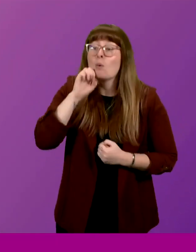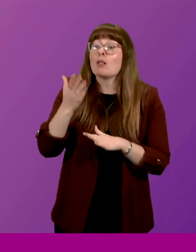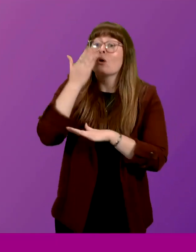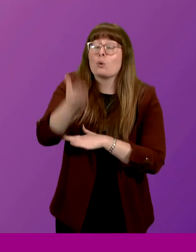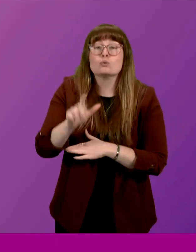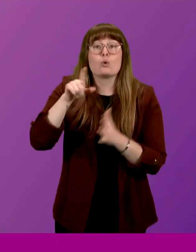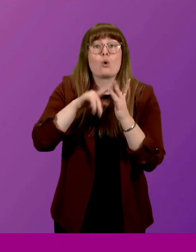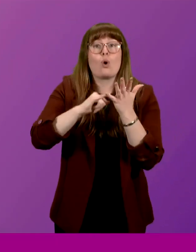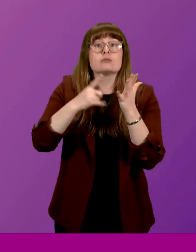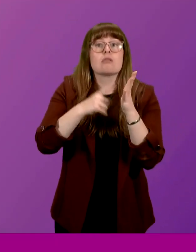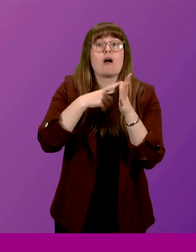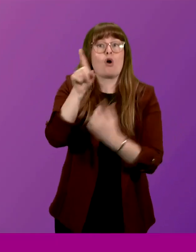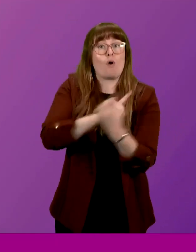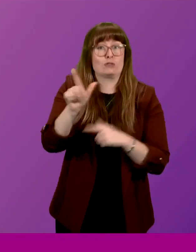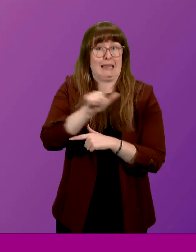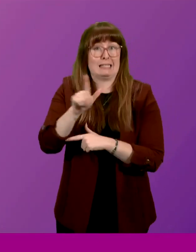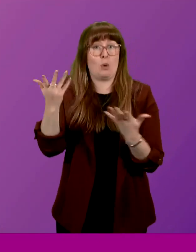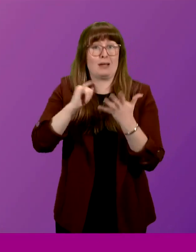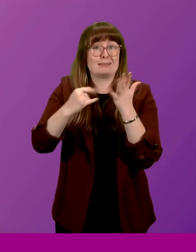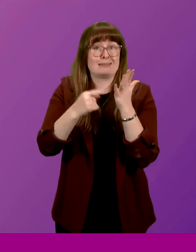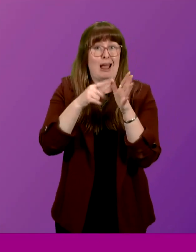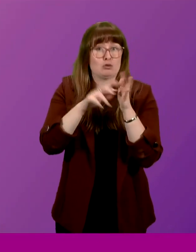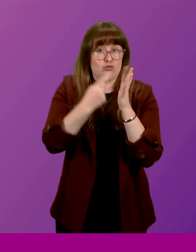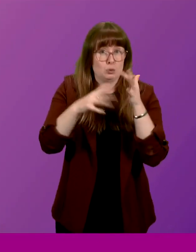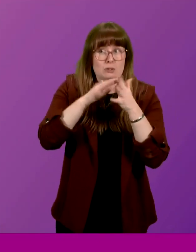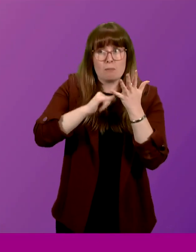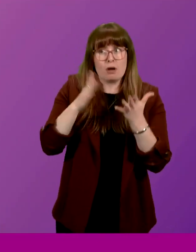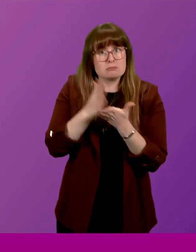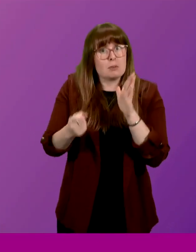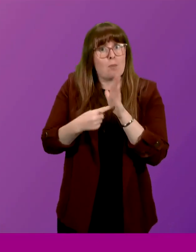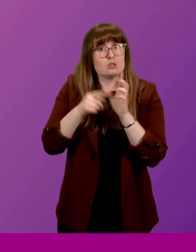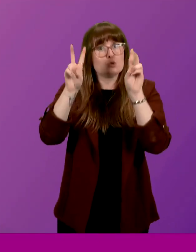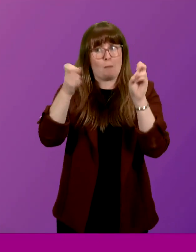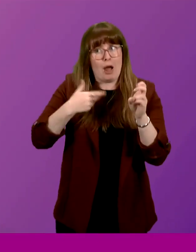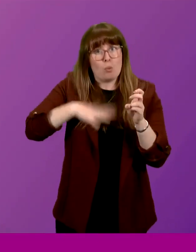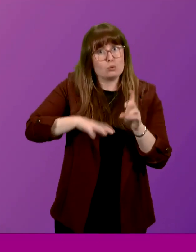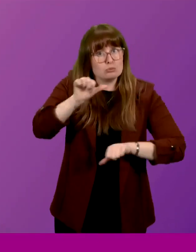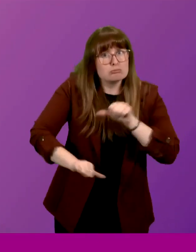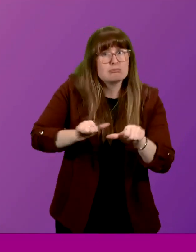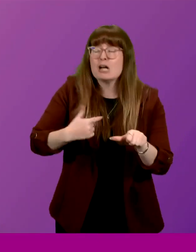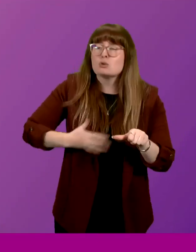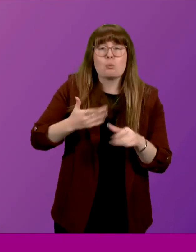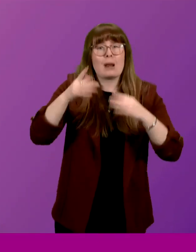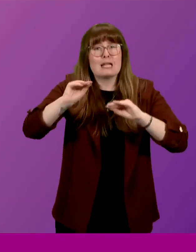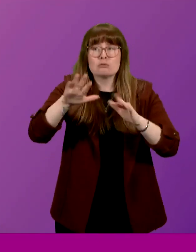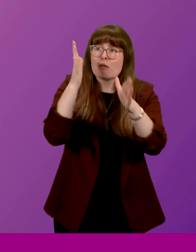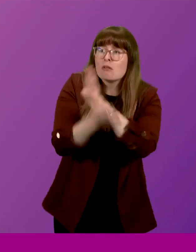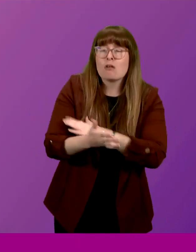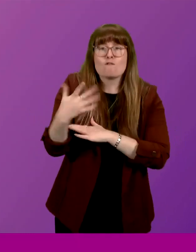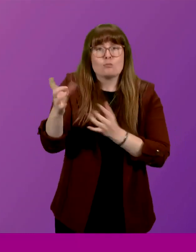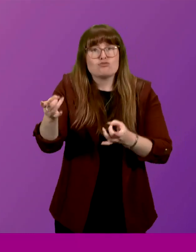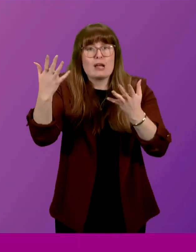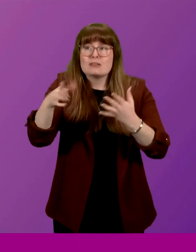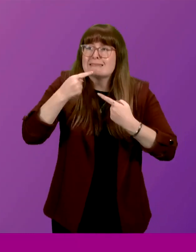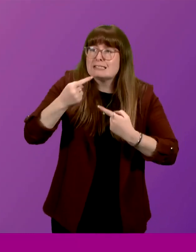in St Andrews, but it's an important issue on which I want to make progress because I don't want to see education disrupted by industrial action, and I